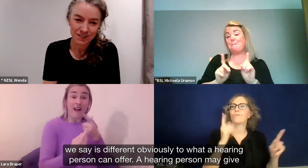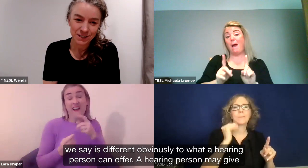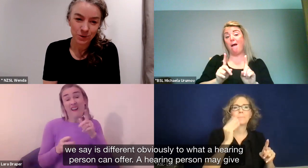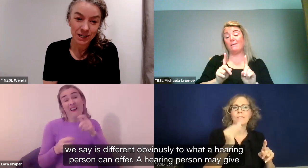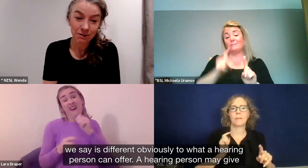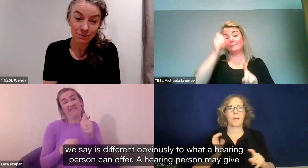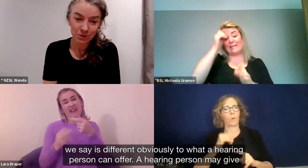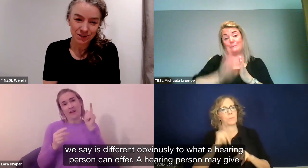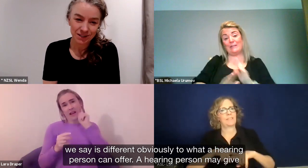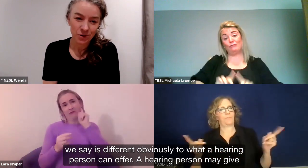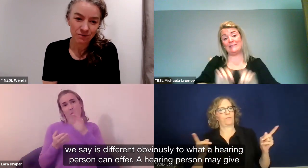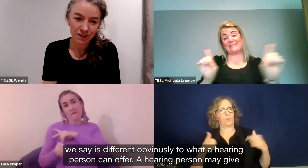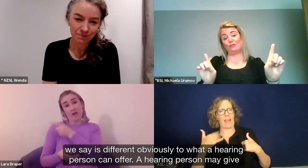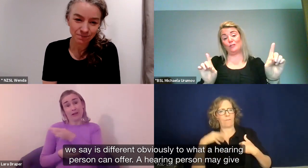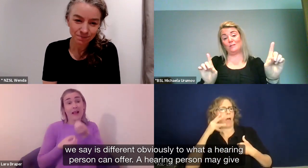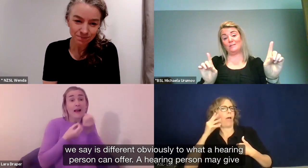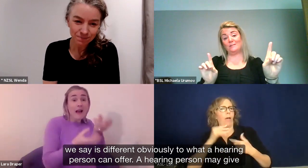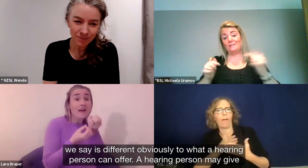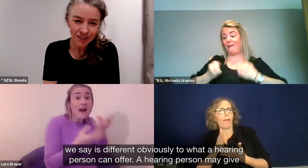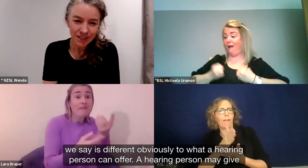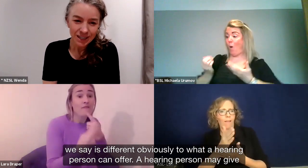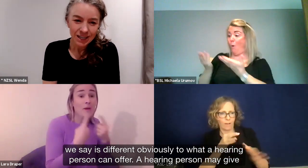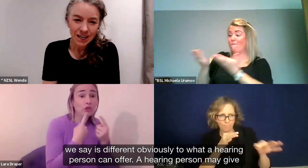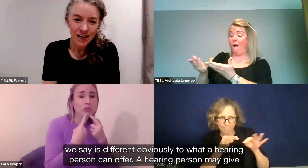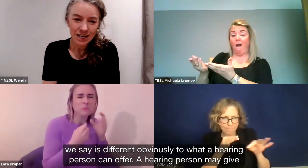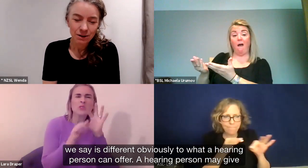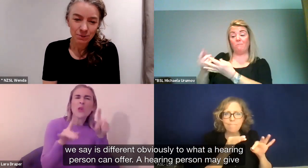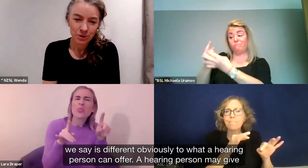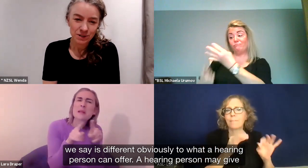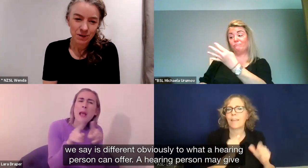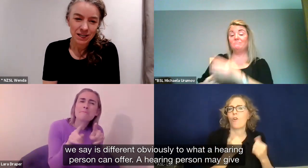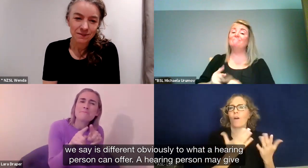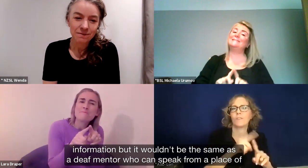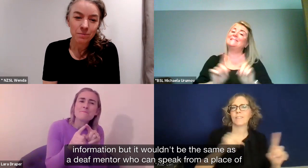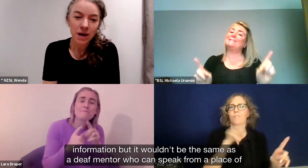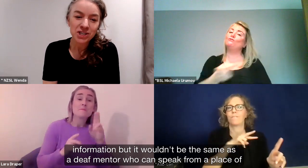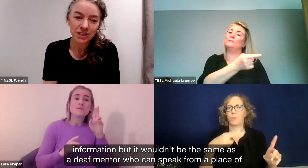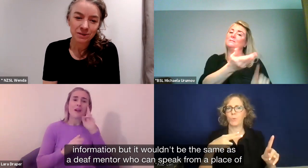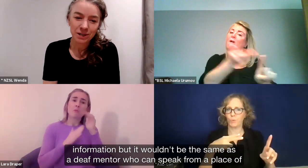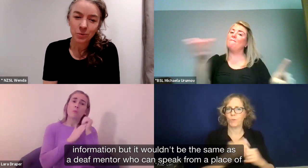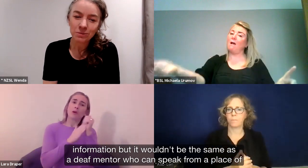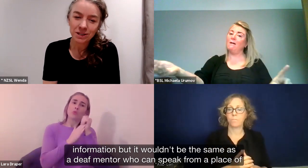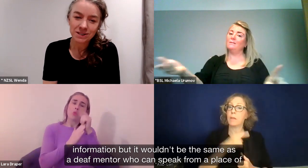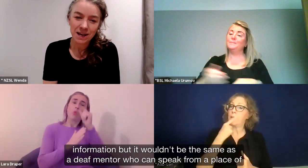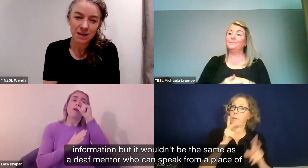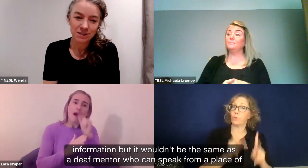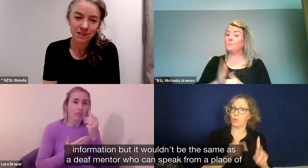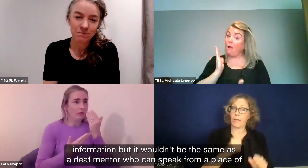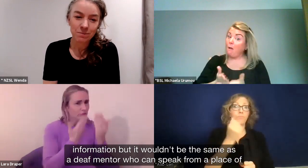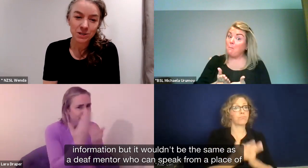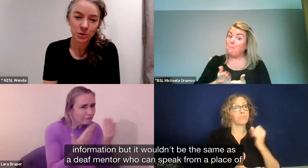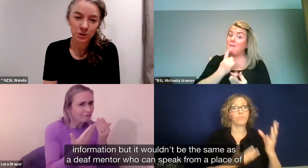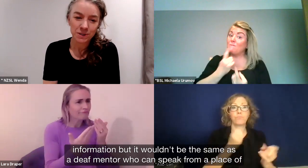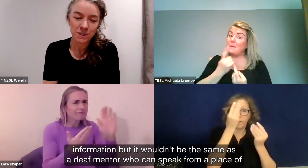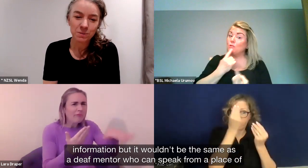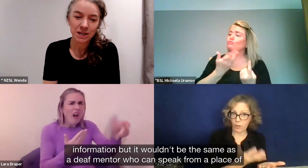different, obviously, to what a hearing person can offer. A hearing person may give information, but it wouldn't be the same as a